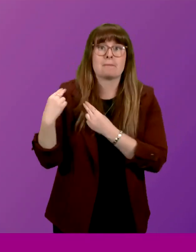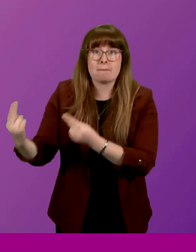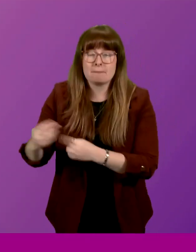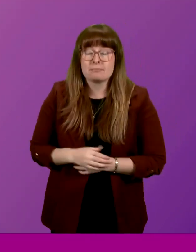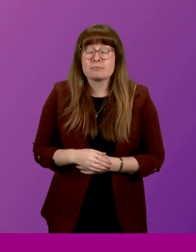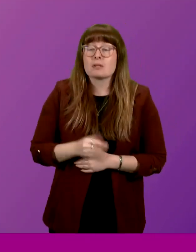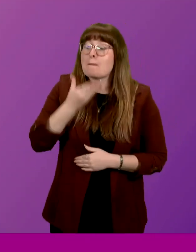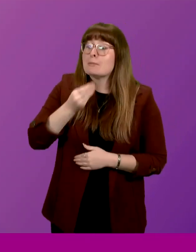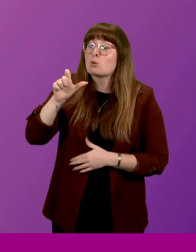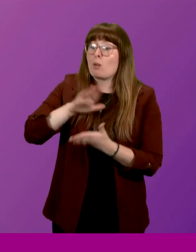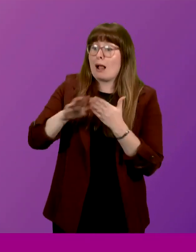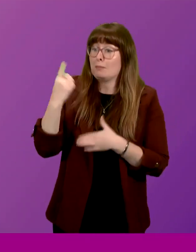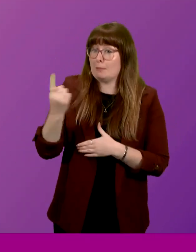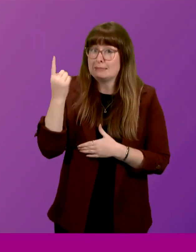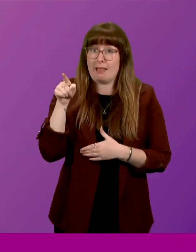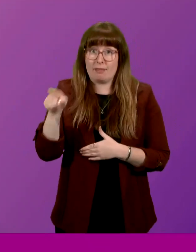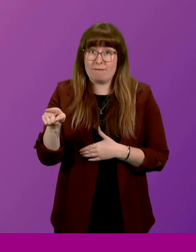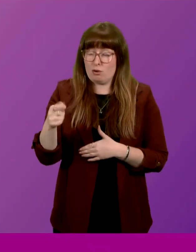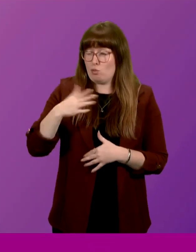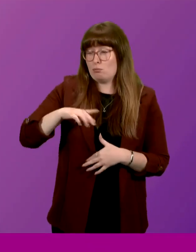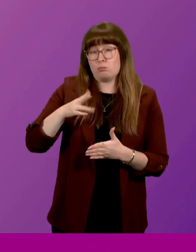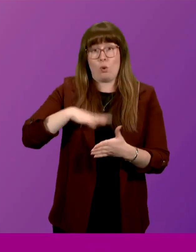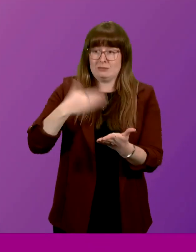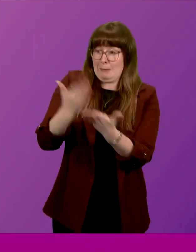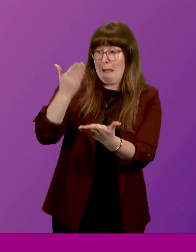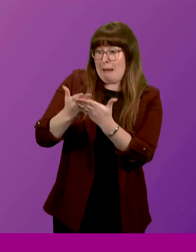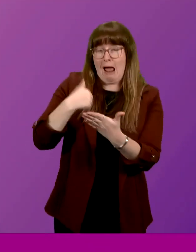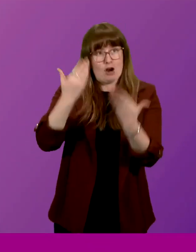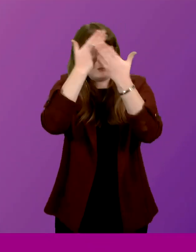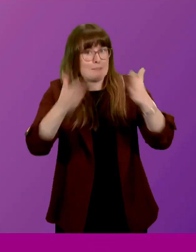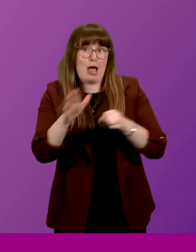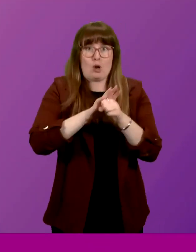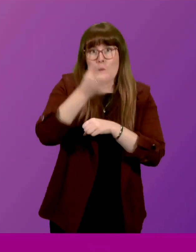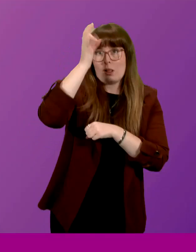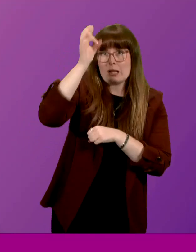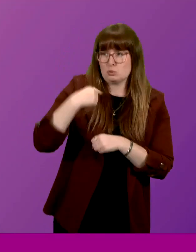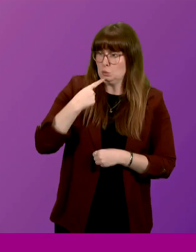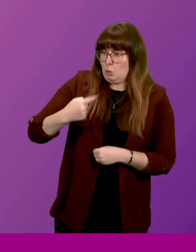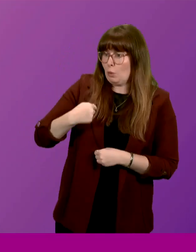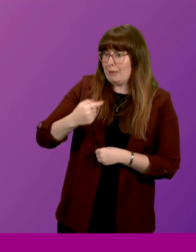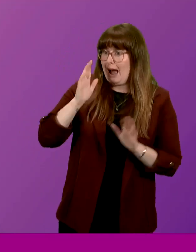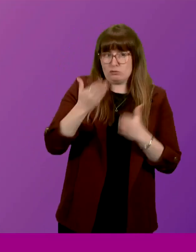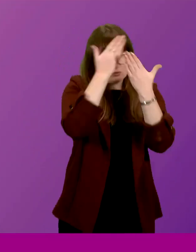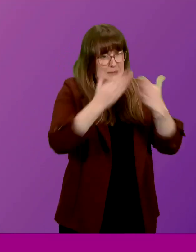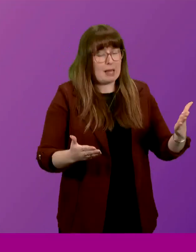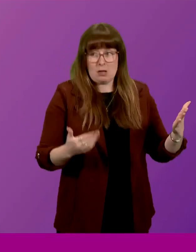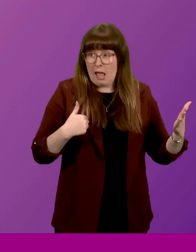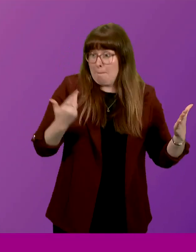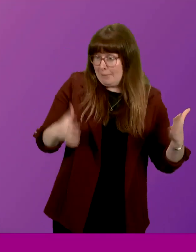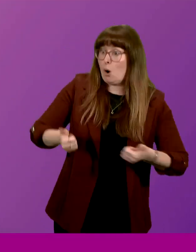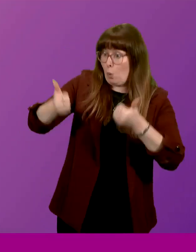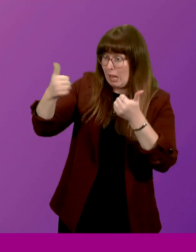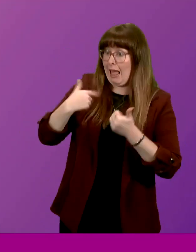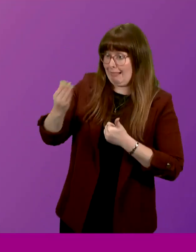Cole-Hamilton is at the front of the queue, normally demanding that I respect local authorities and local decision-making, and here I'm doing exactly